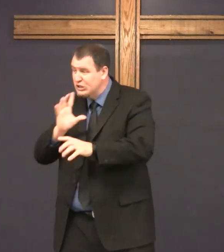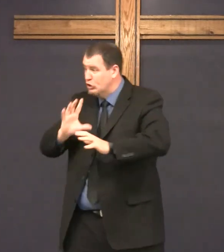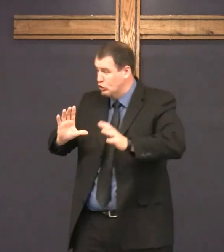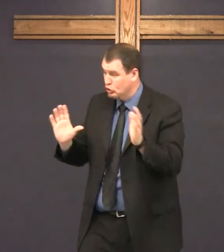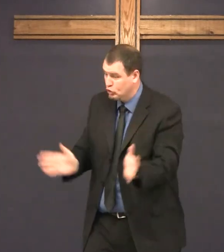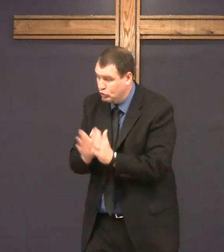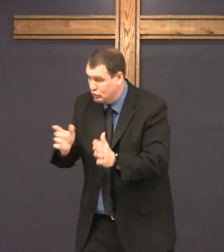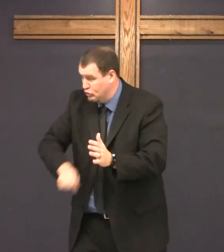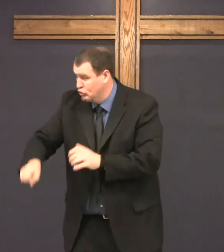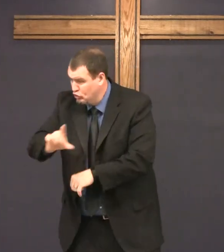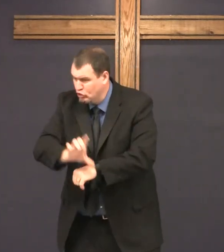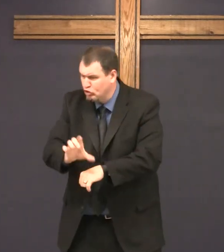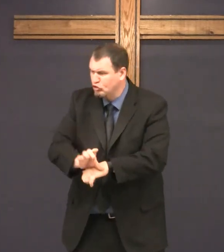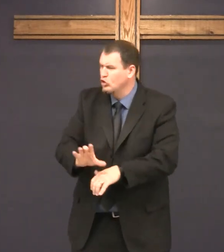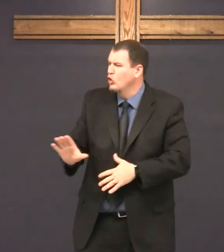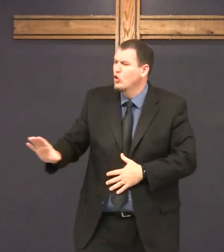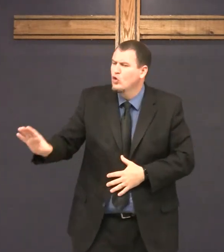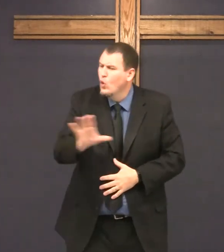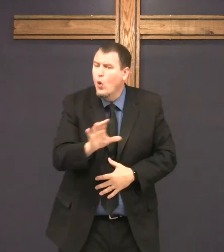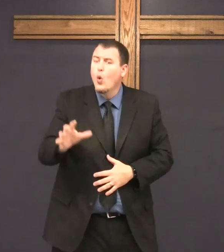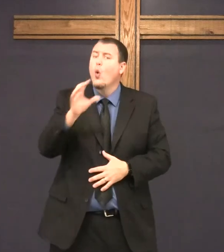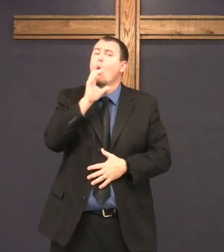Paul is writing to the church to encourage the church,